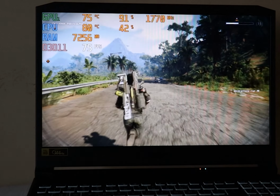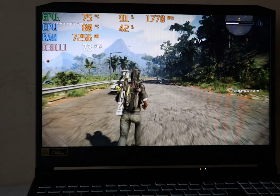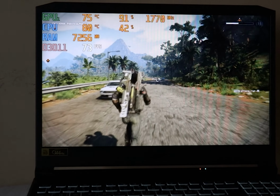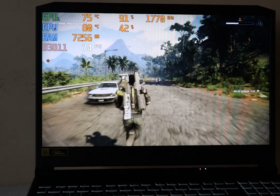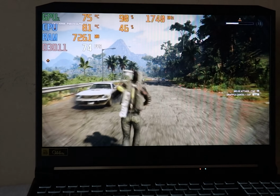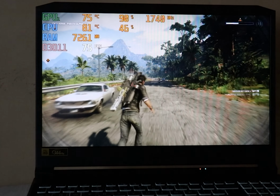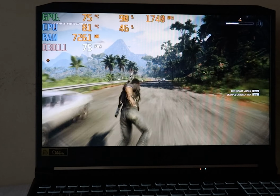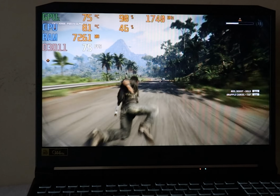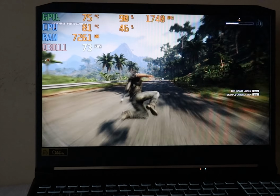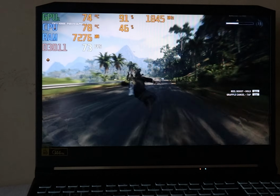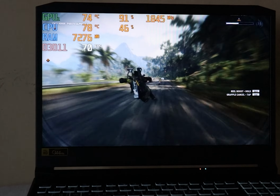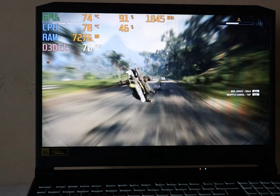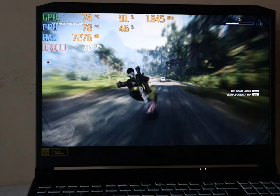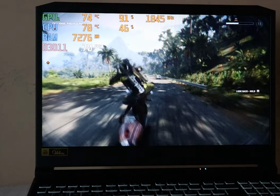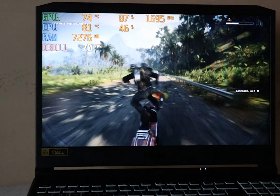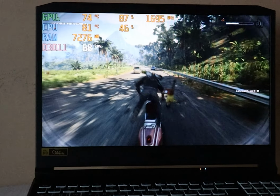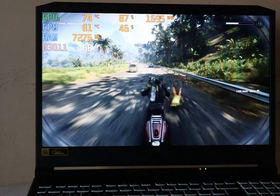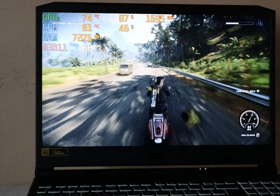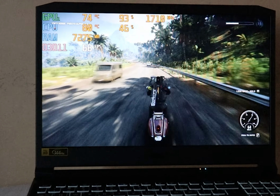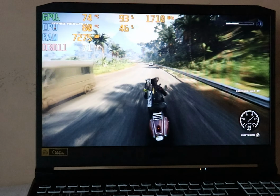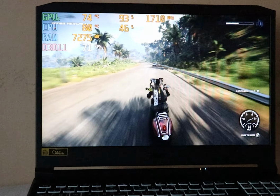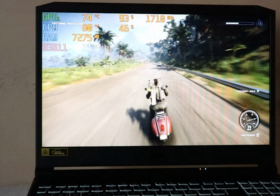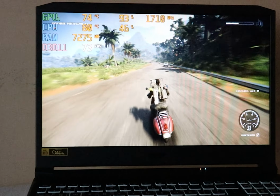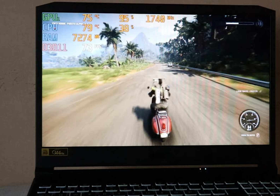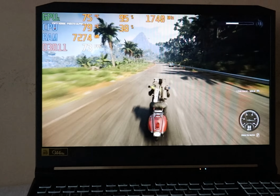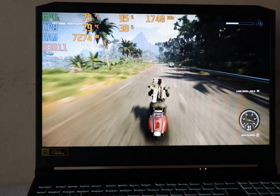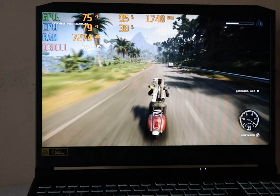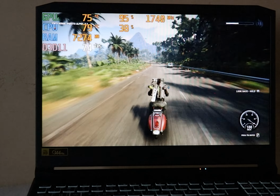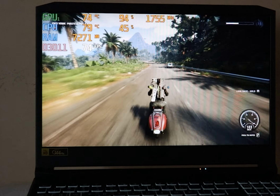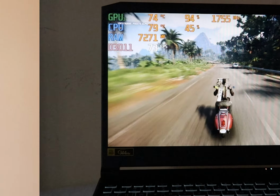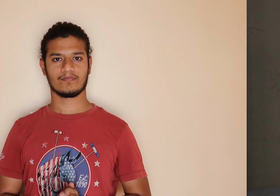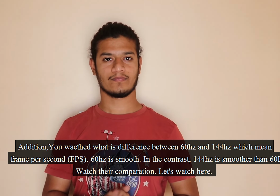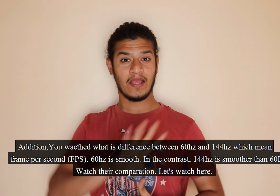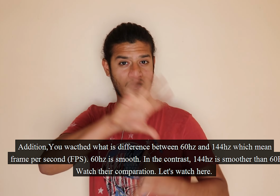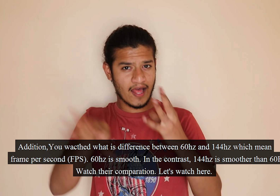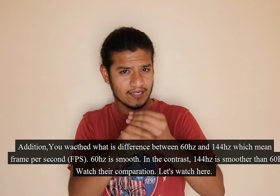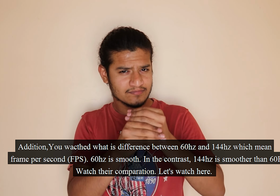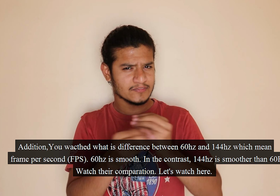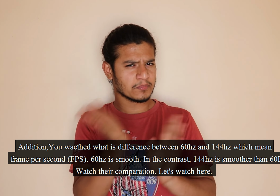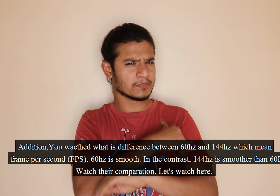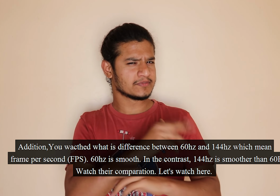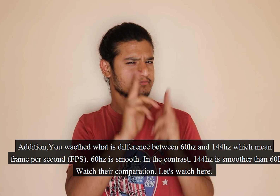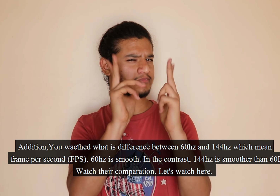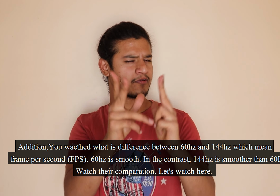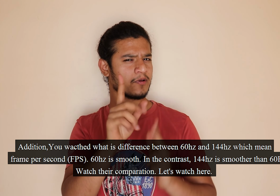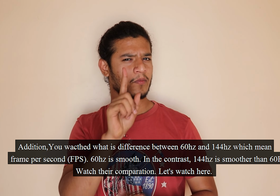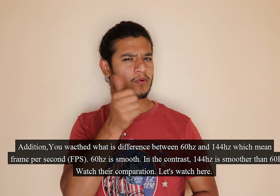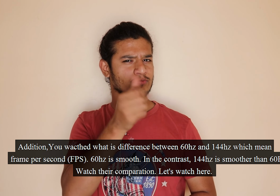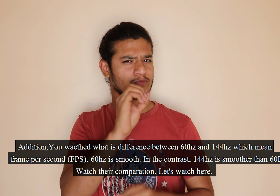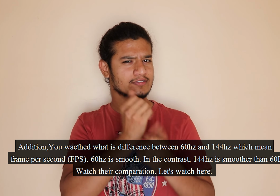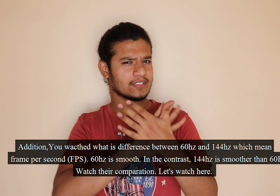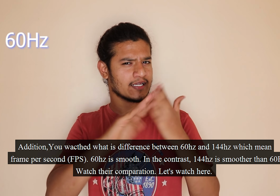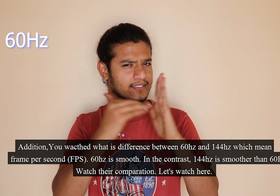Addition, You asked what is difference between 60Hz